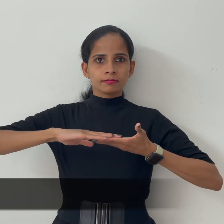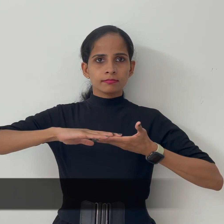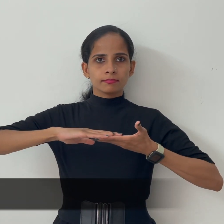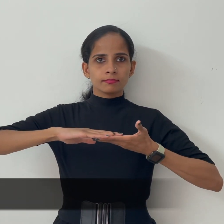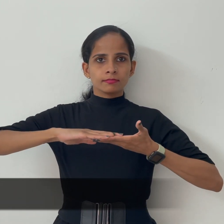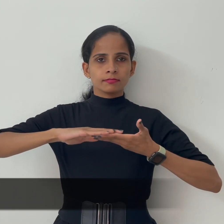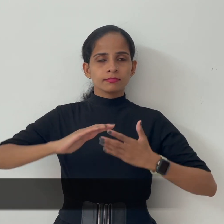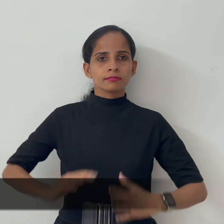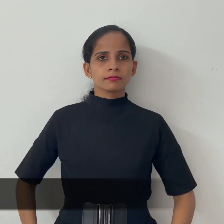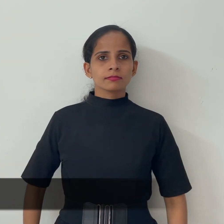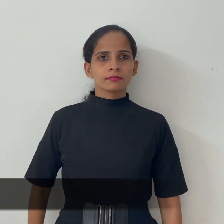Married.